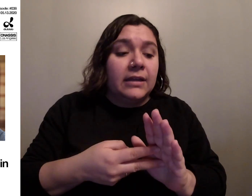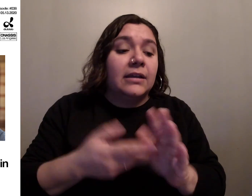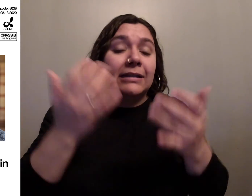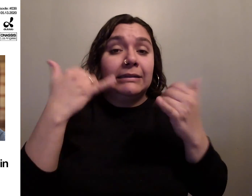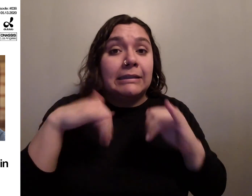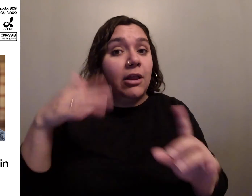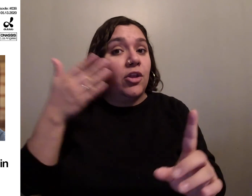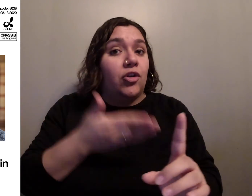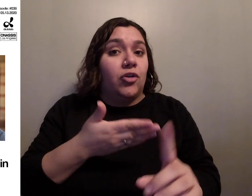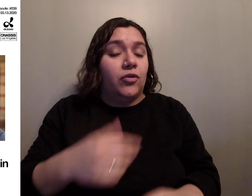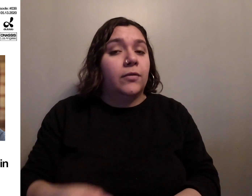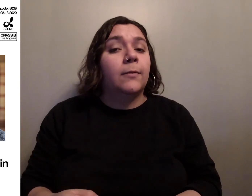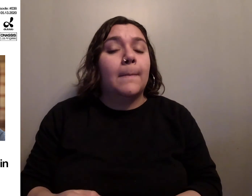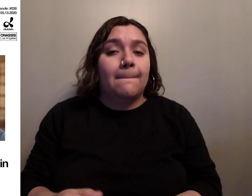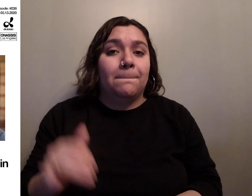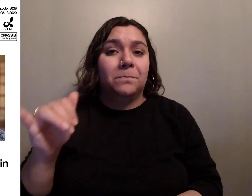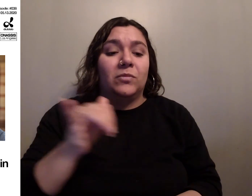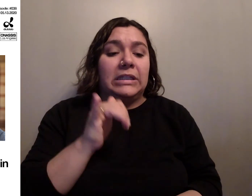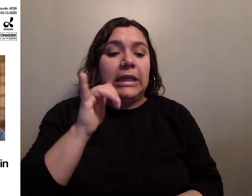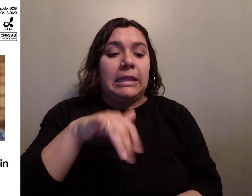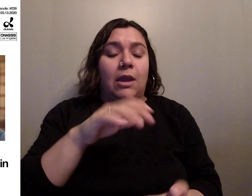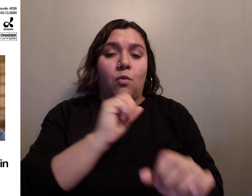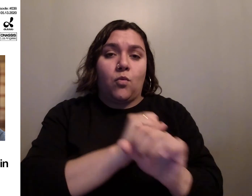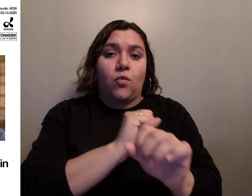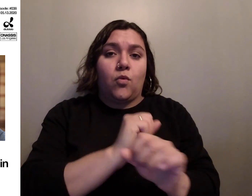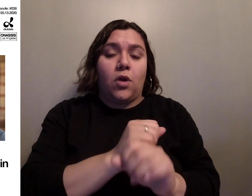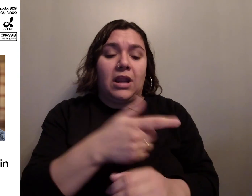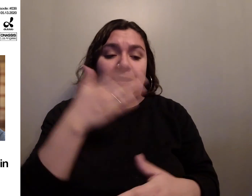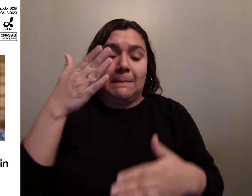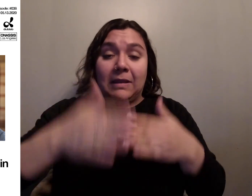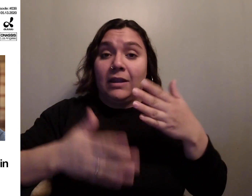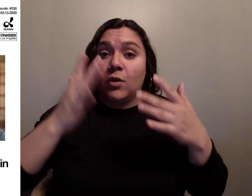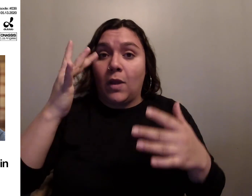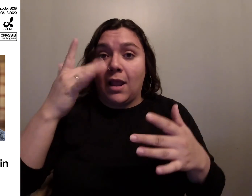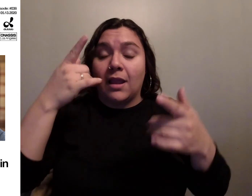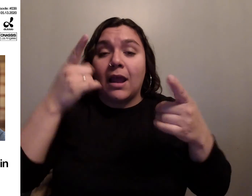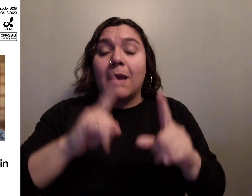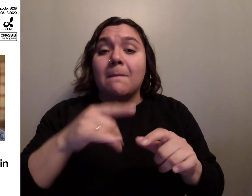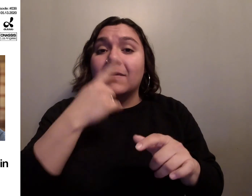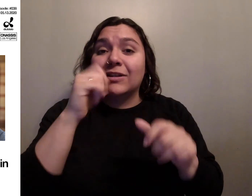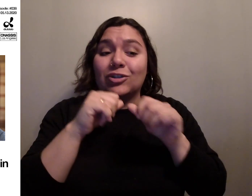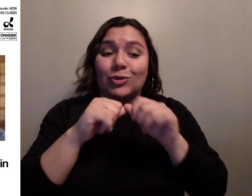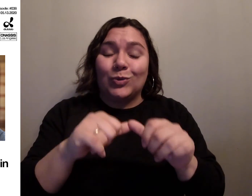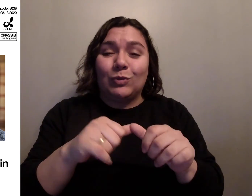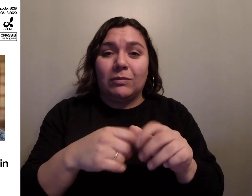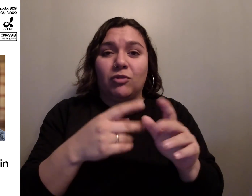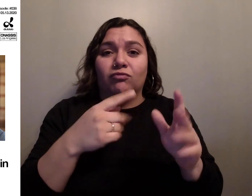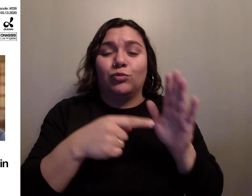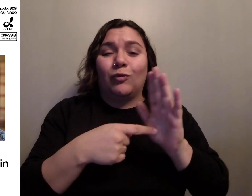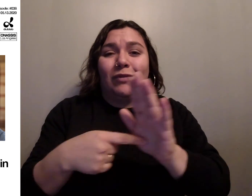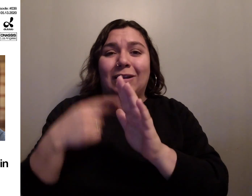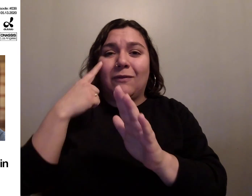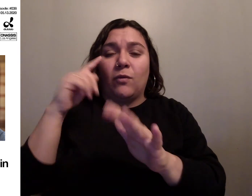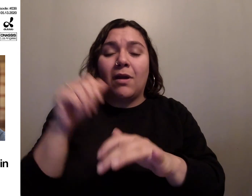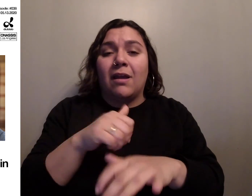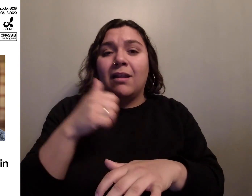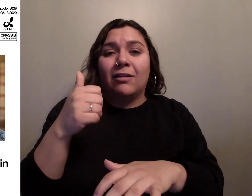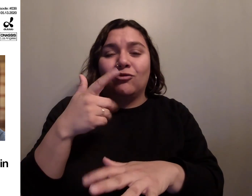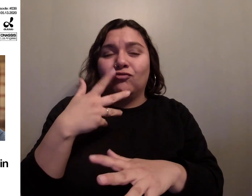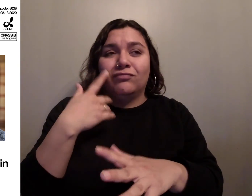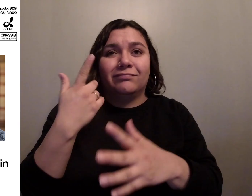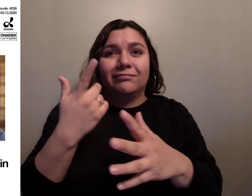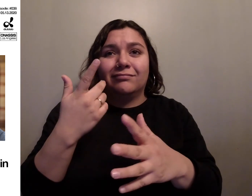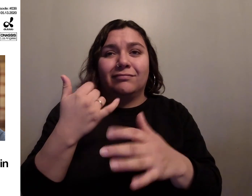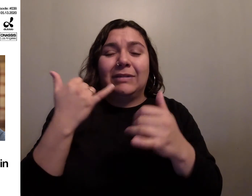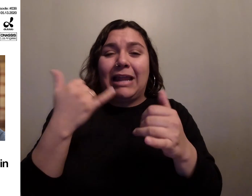provocation, whatever that is, it's still there. It's like that work gets completed because it's continued